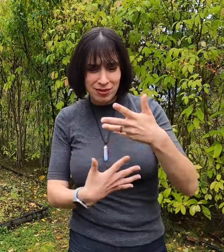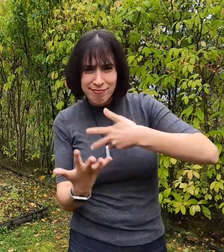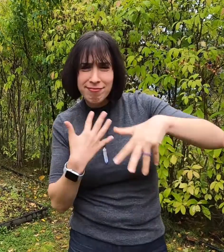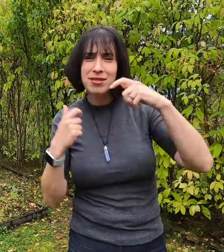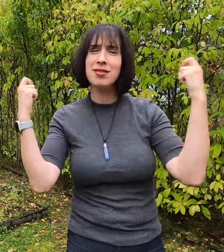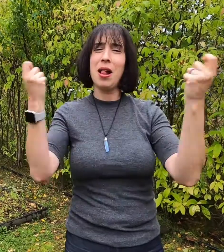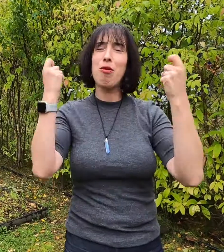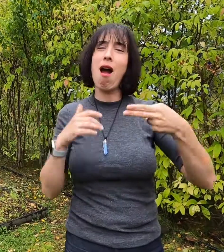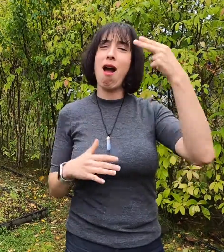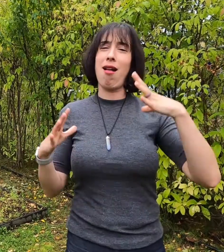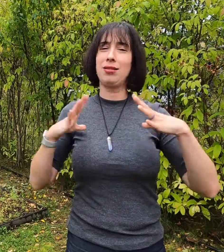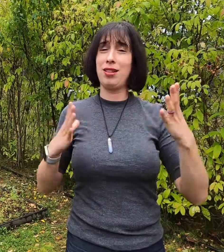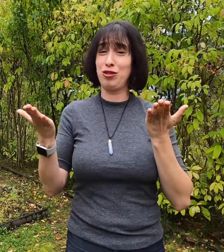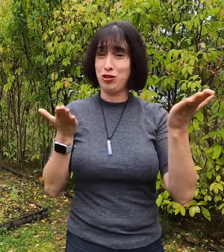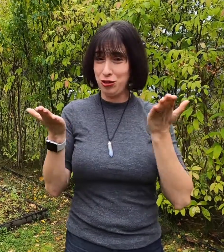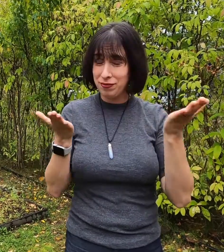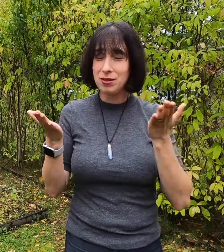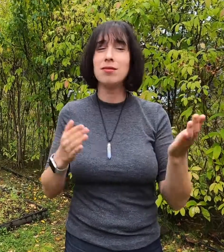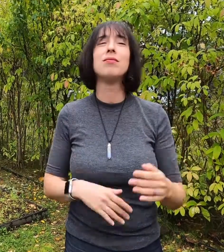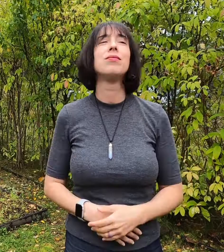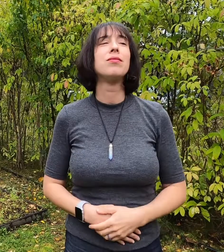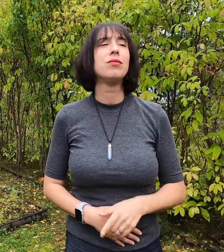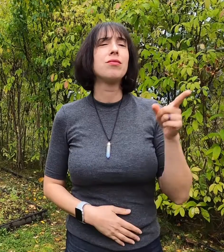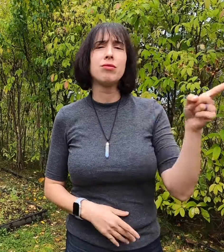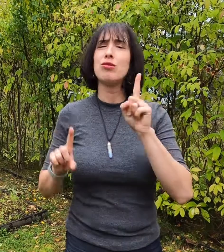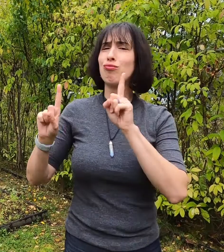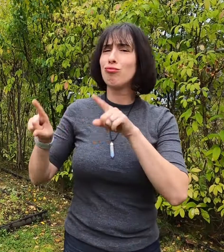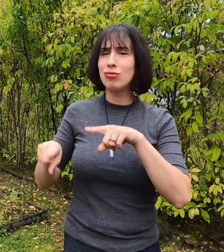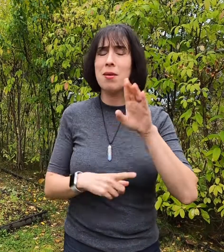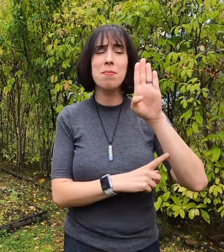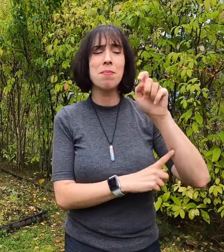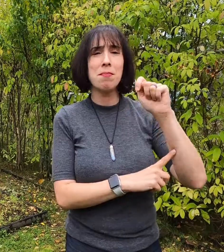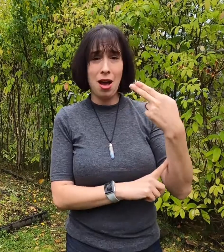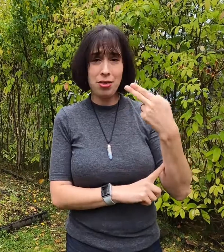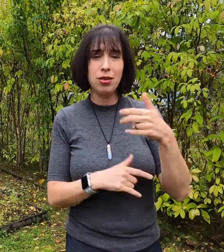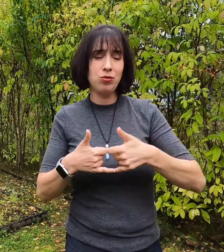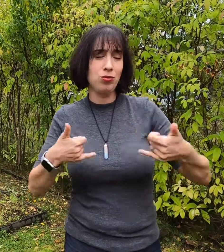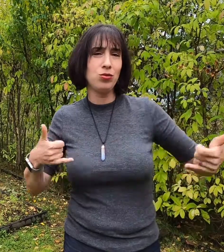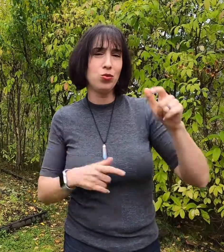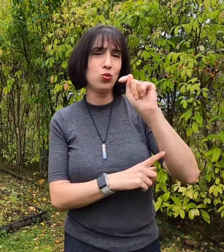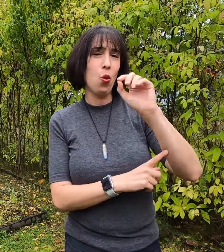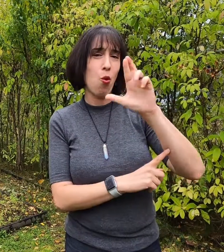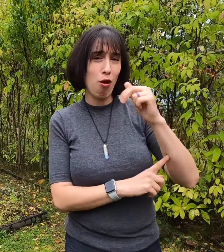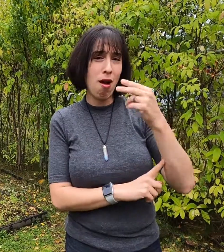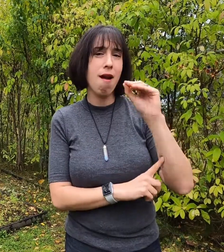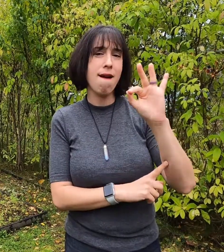in her home, in her basement, Jewish community events for the high holidays.